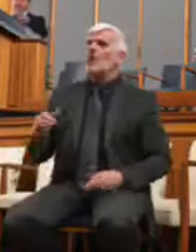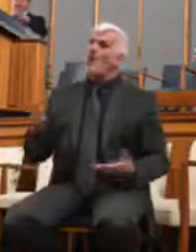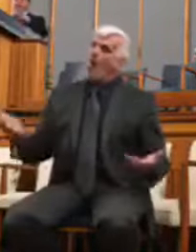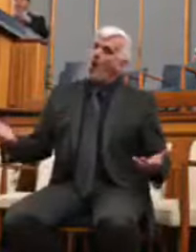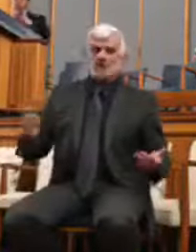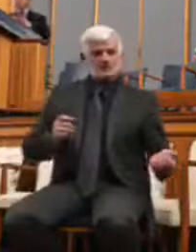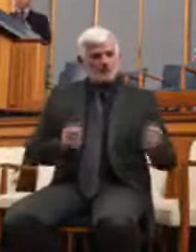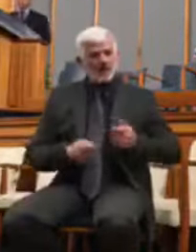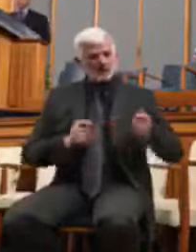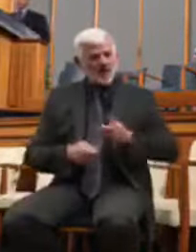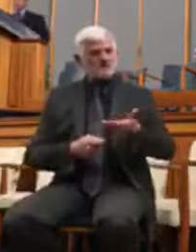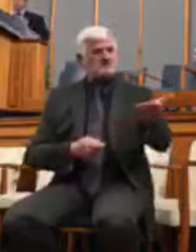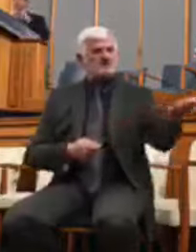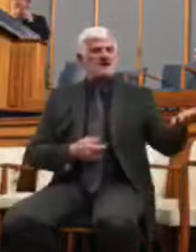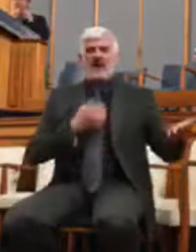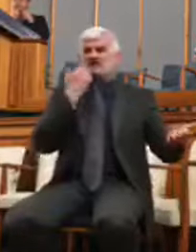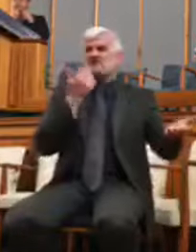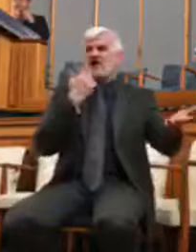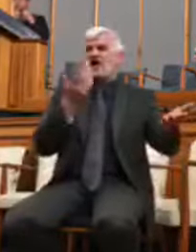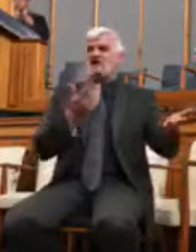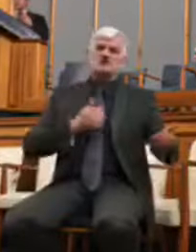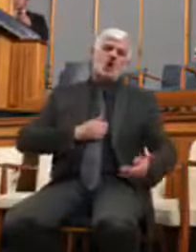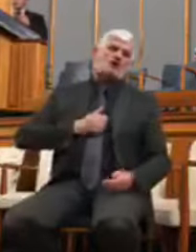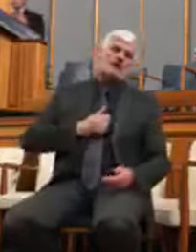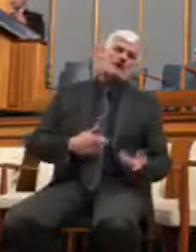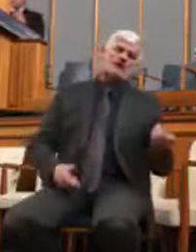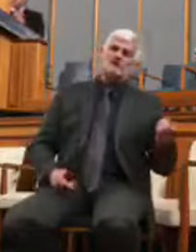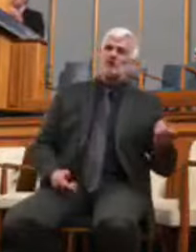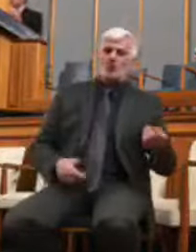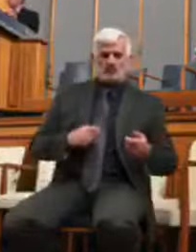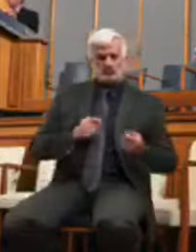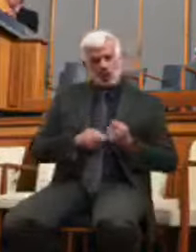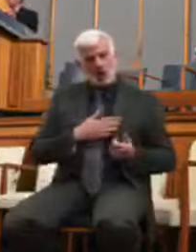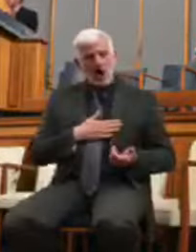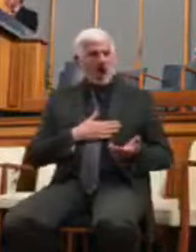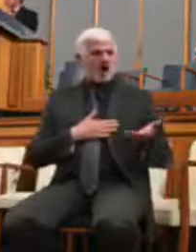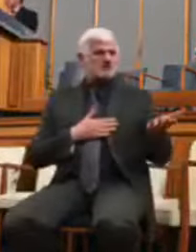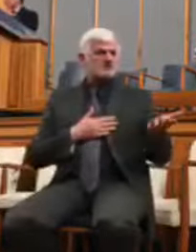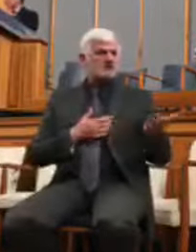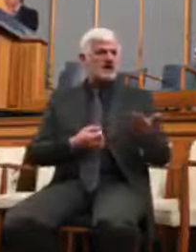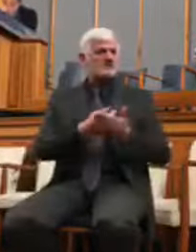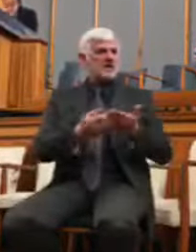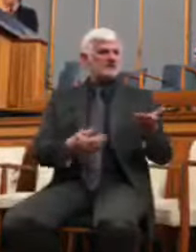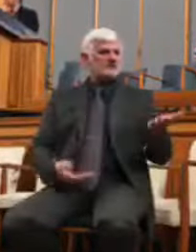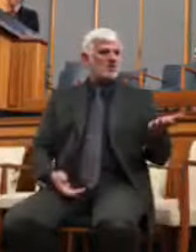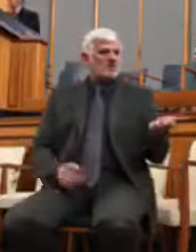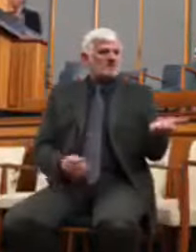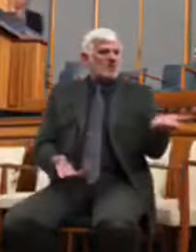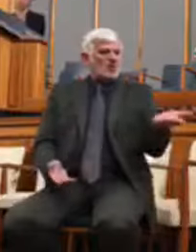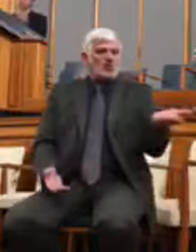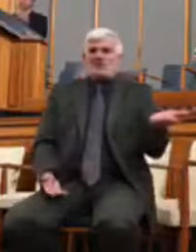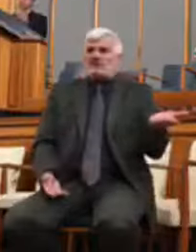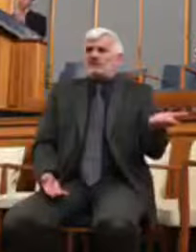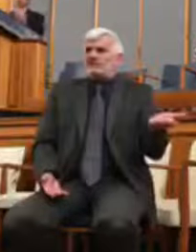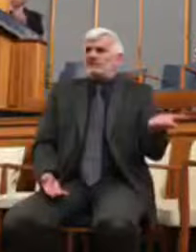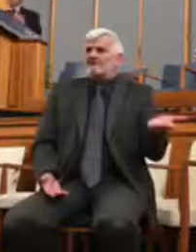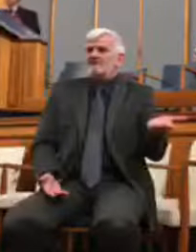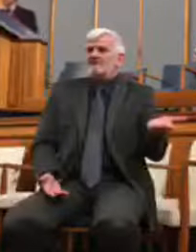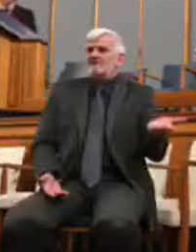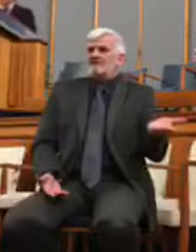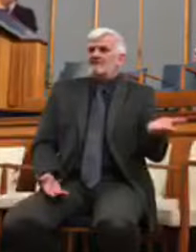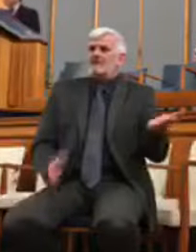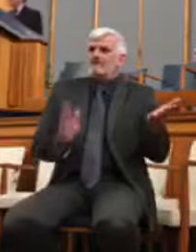they have contrition, they have even broken heart. But it's just as I said, self-pity. Oh dear, this is